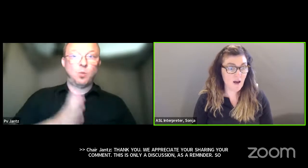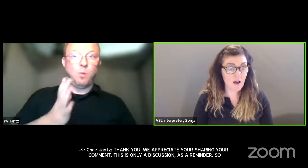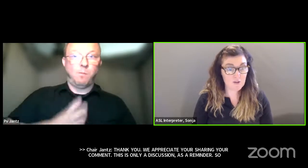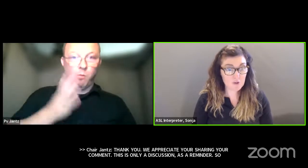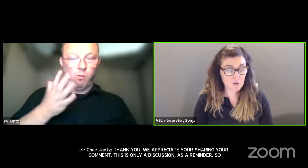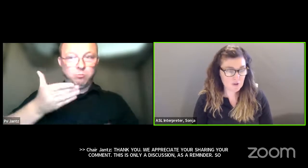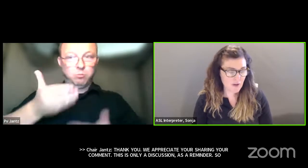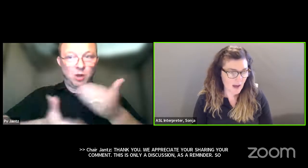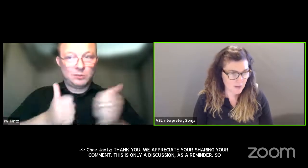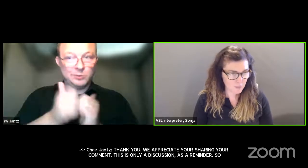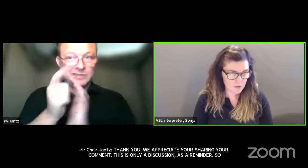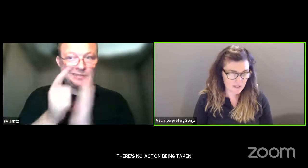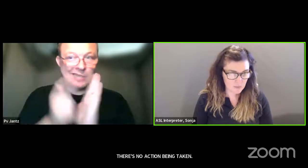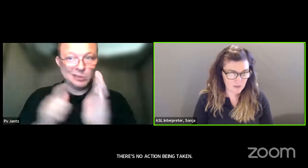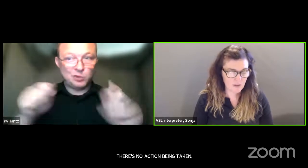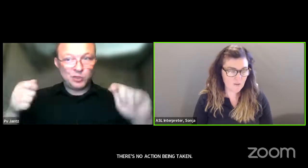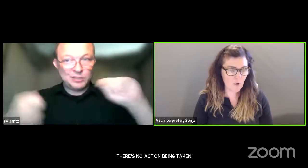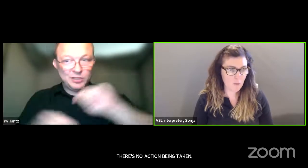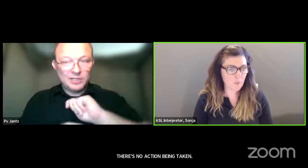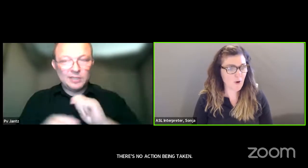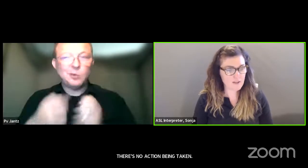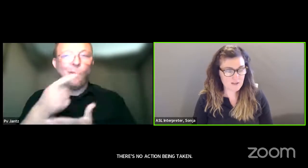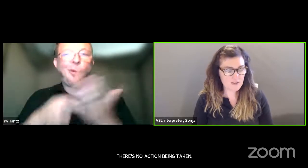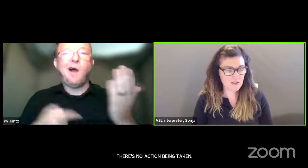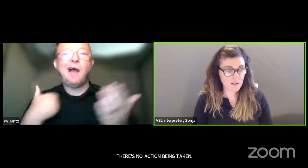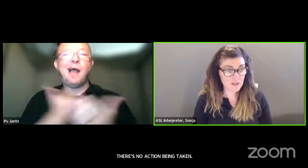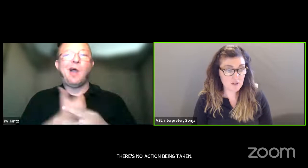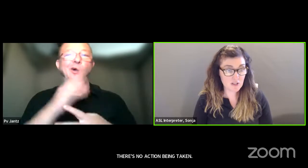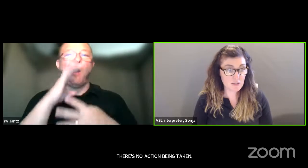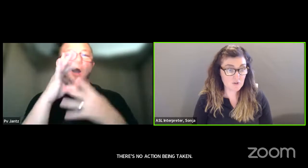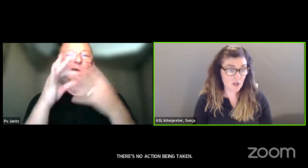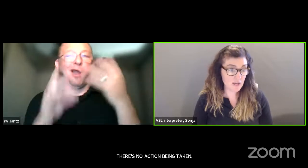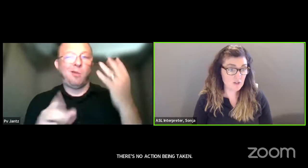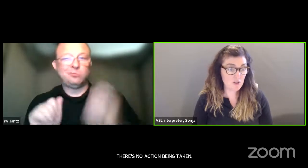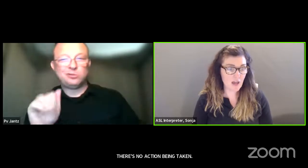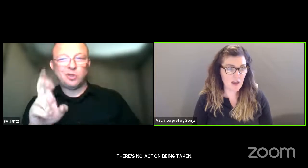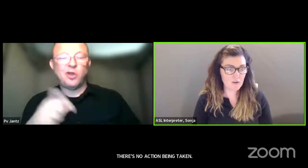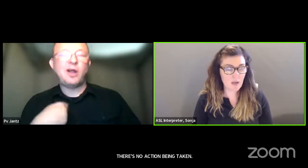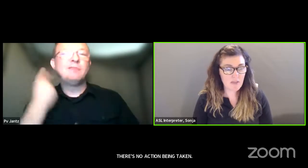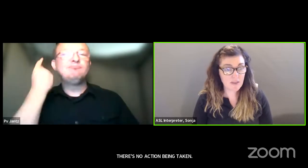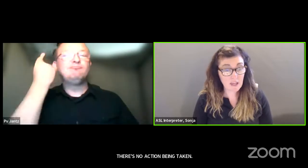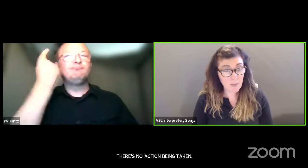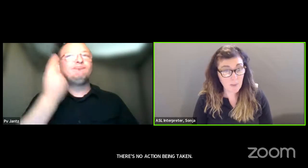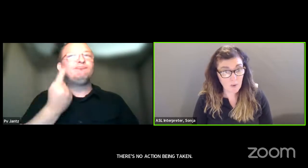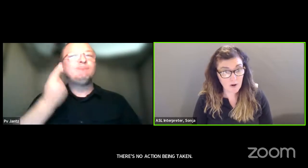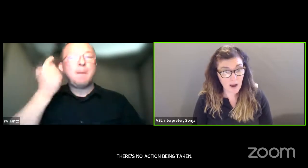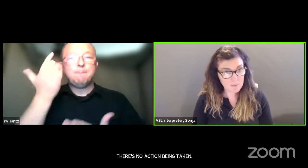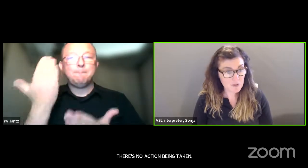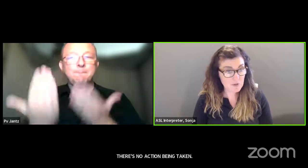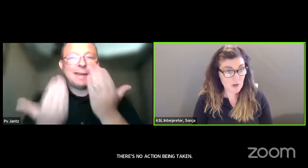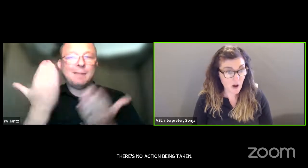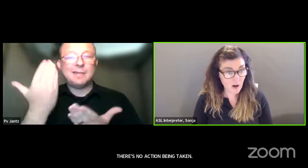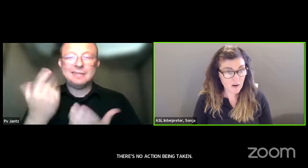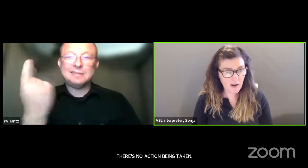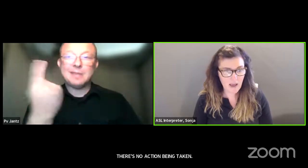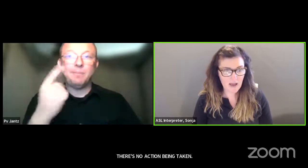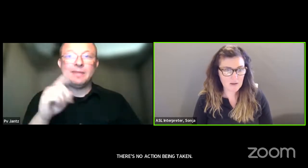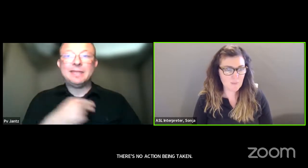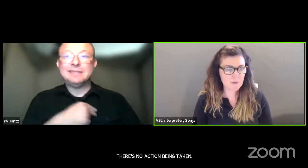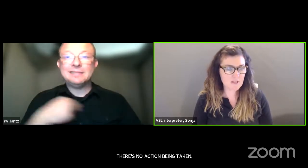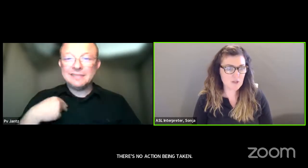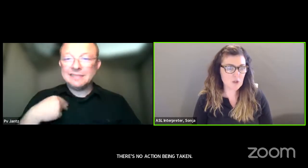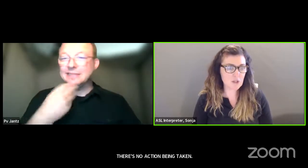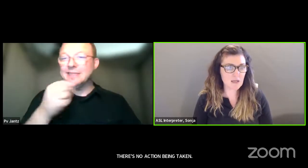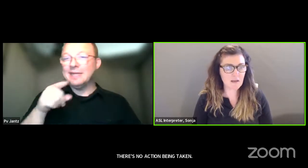we do or do not proceed with a formal process and a legislative change, and thinking about what our options are.